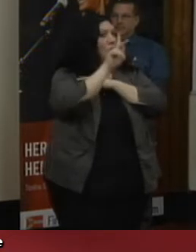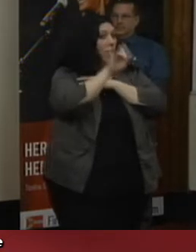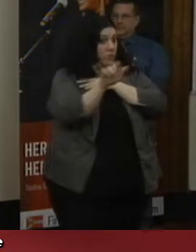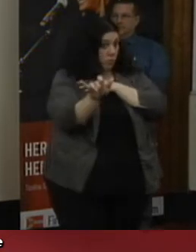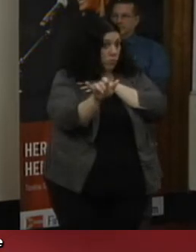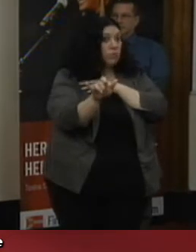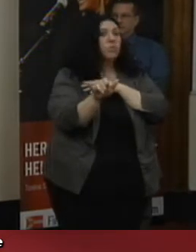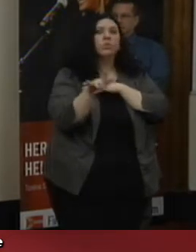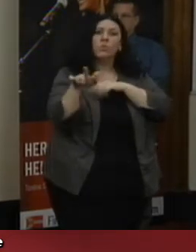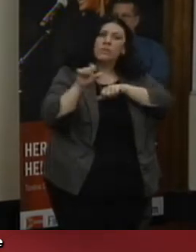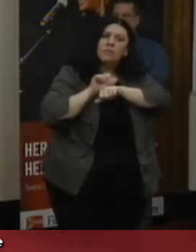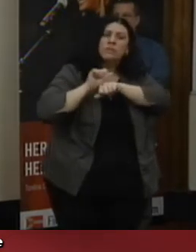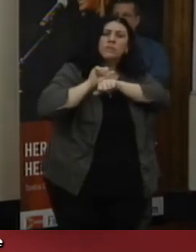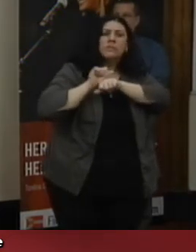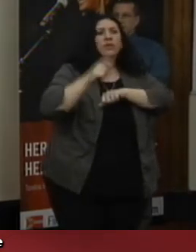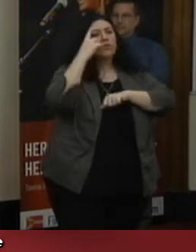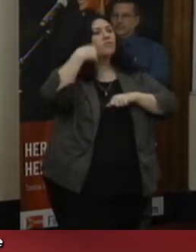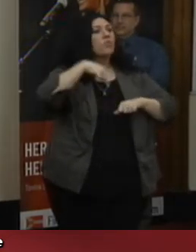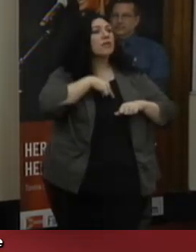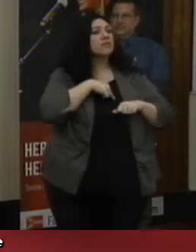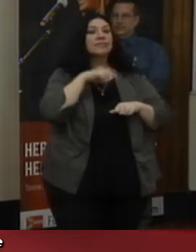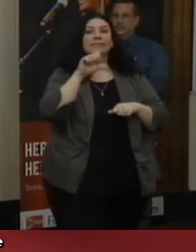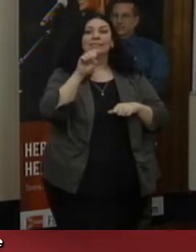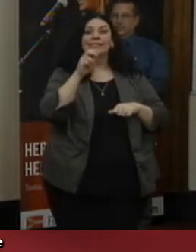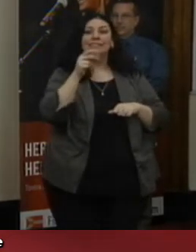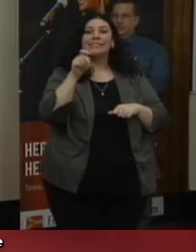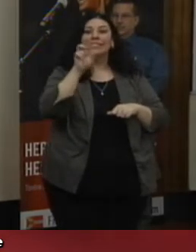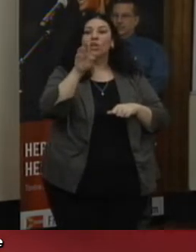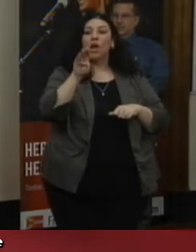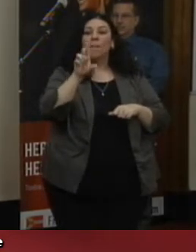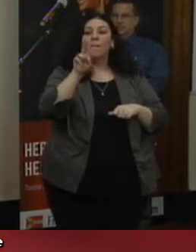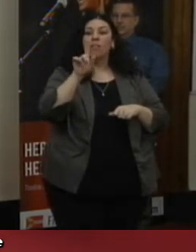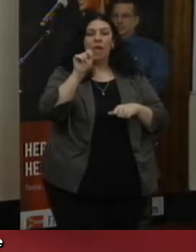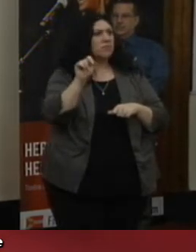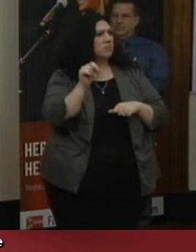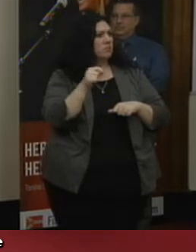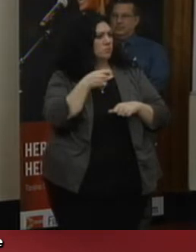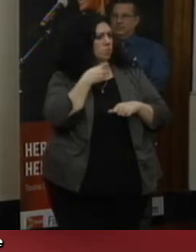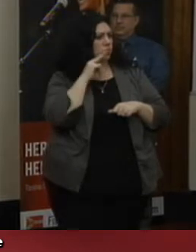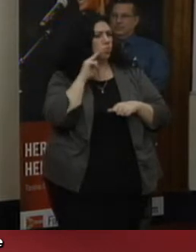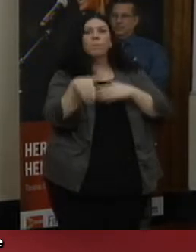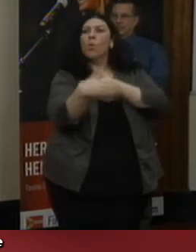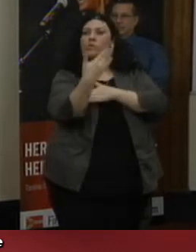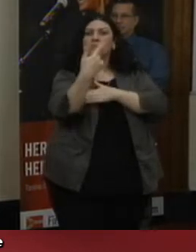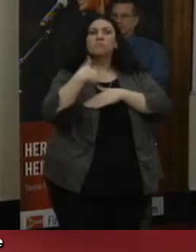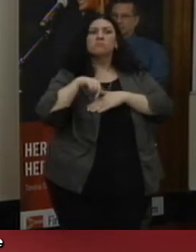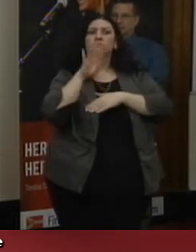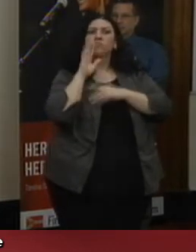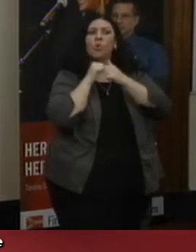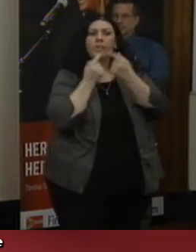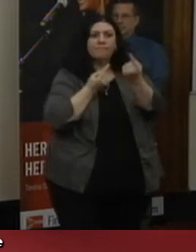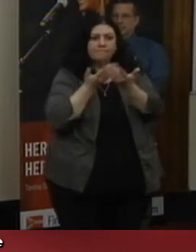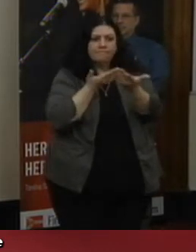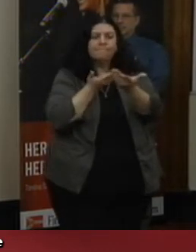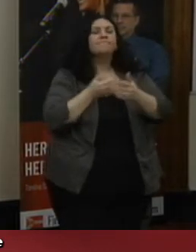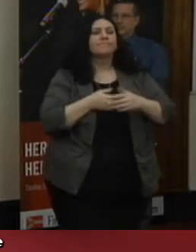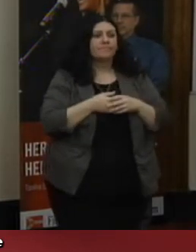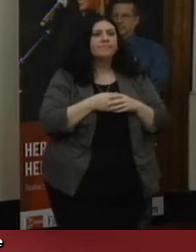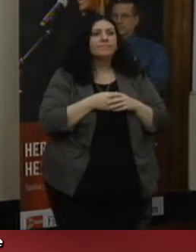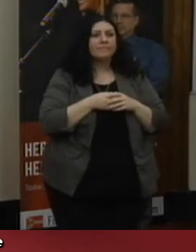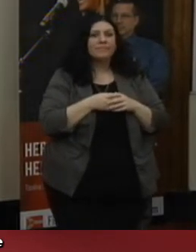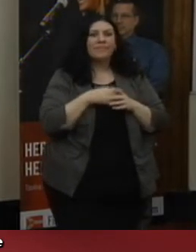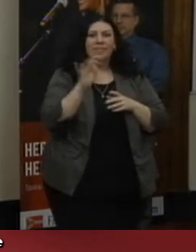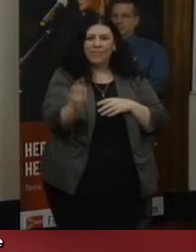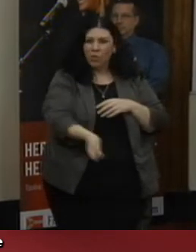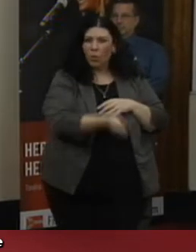so he's working hard on our behalf. So is Senator Blunt. I spoke with him 2 mornings ago. This is one of those things